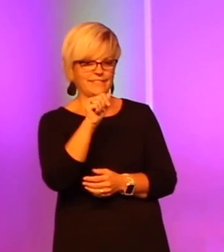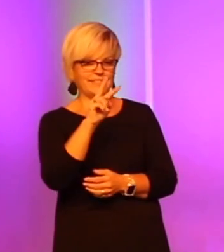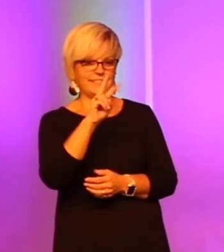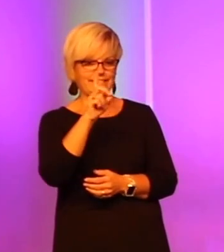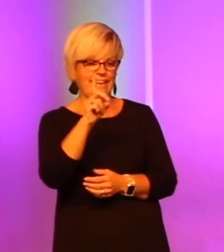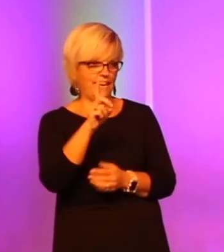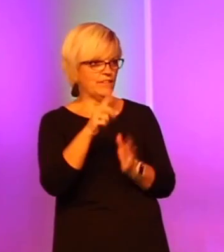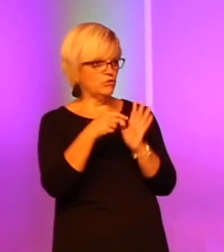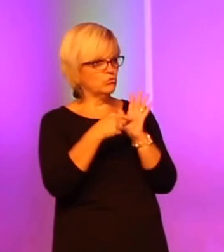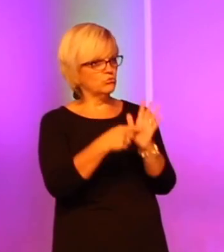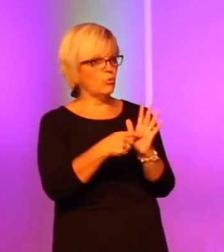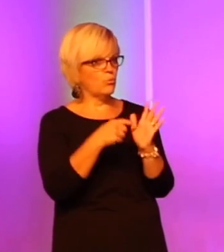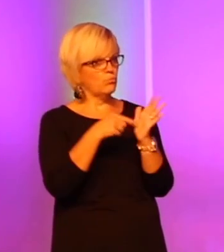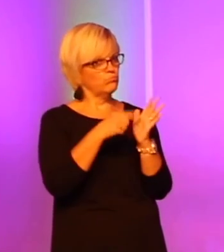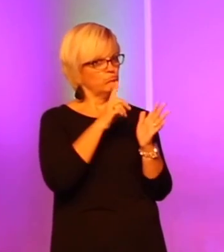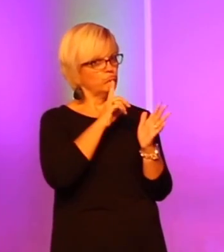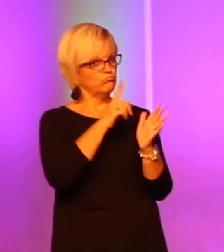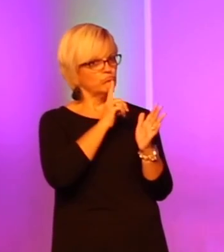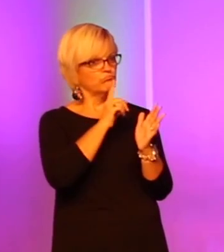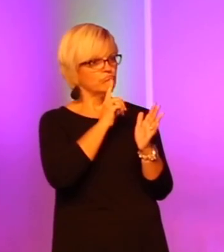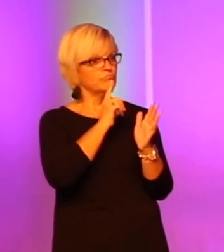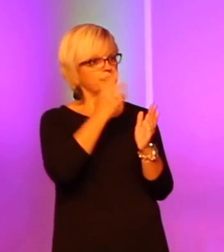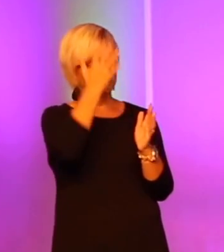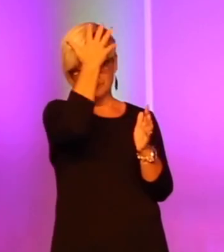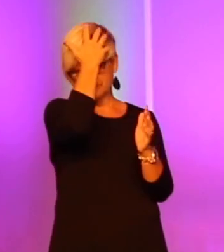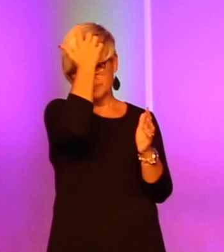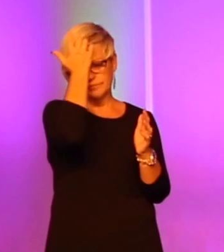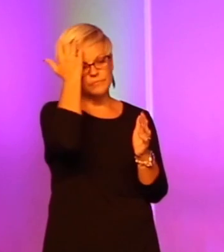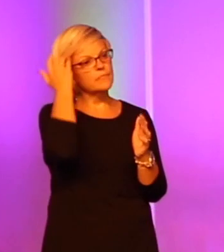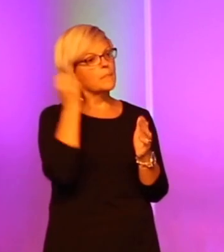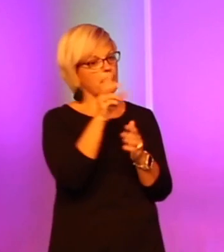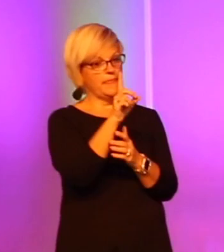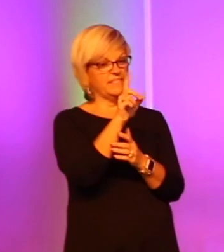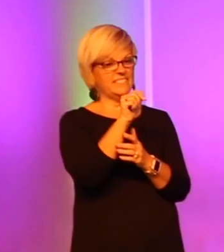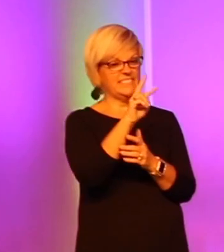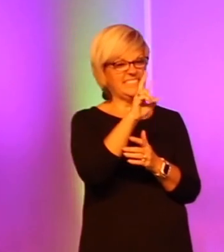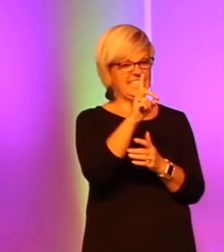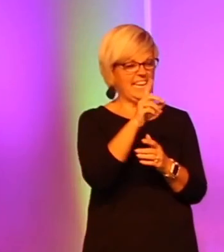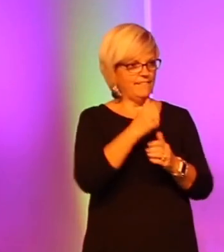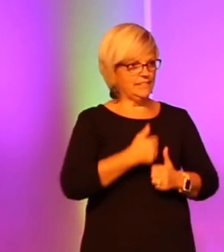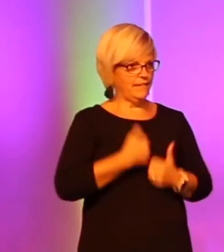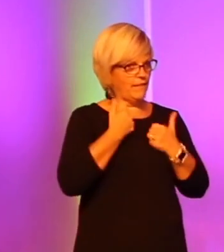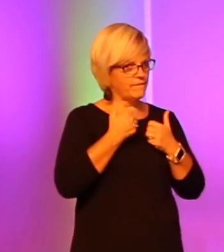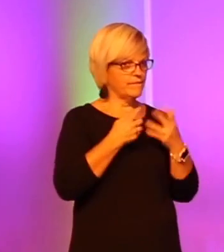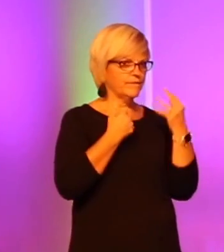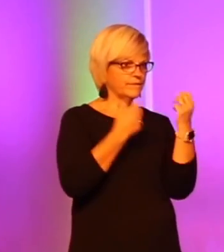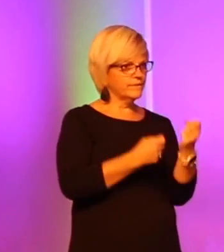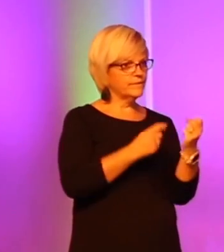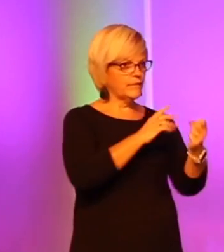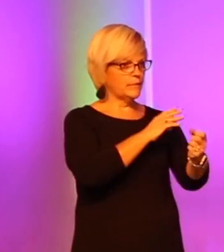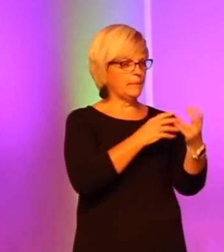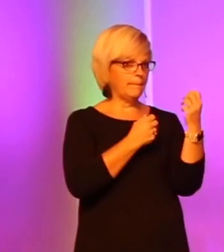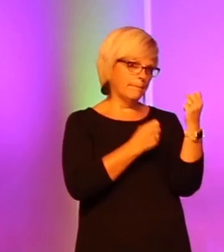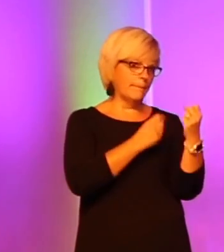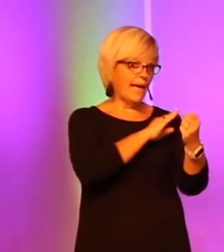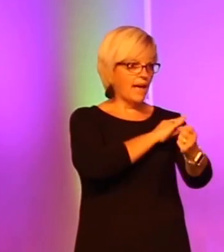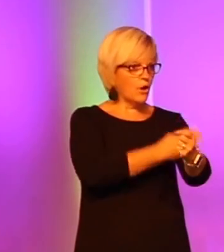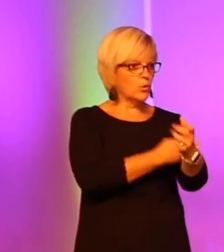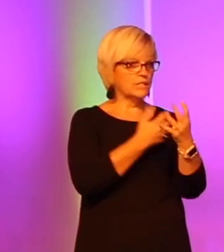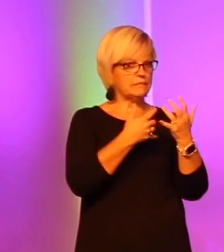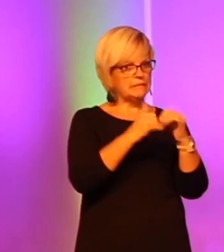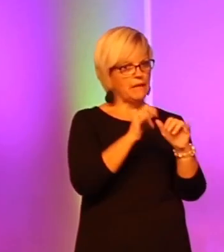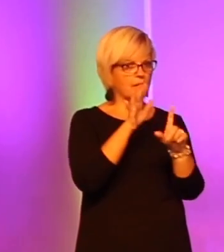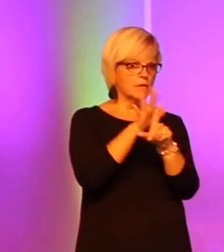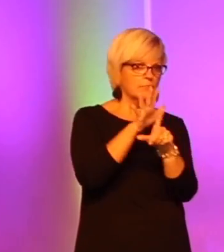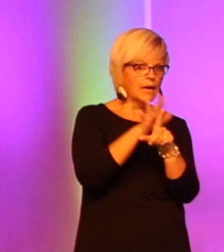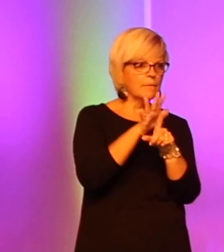at the prime of, past the prime of David's life, he's kind of on the decline, but he's still in power. He's still popular, all that sort of thing.